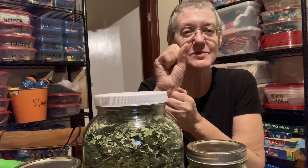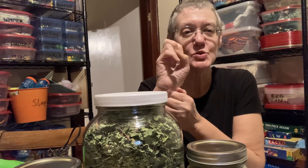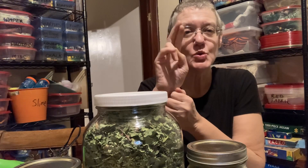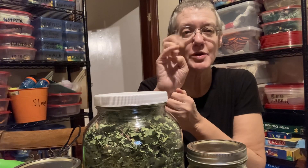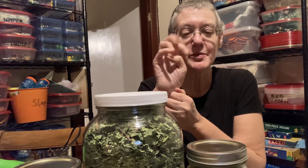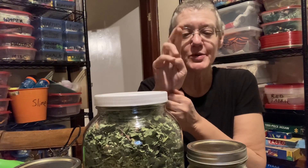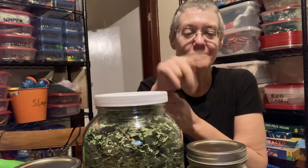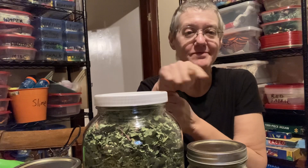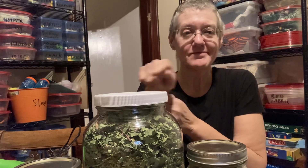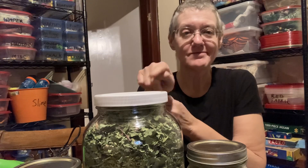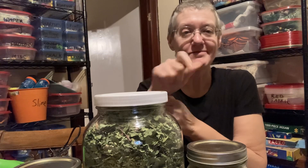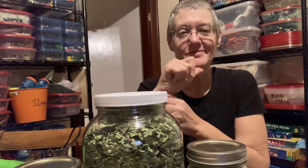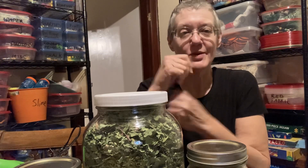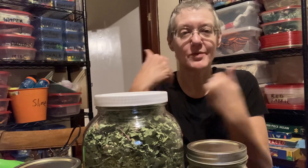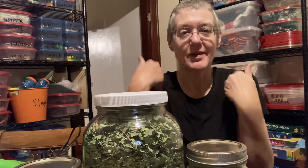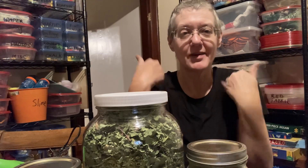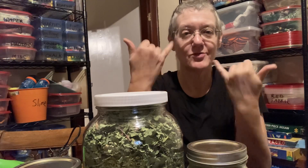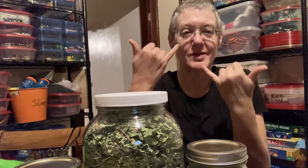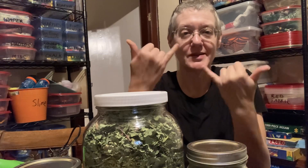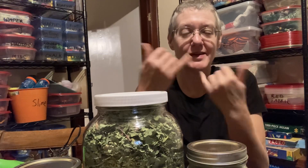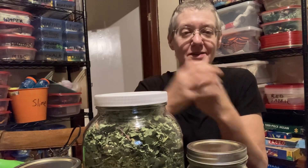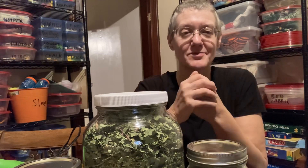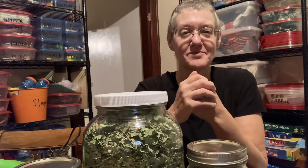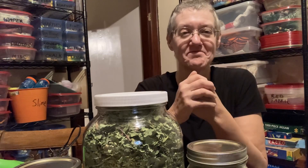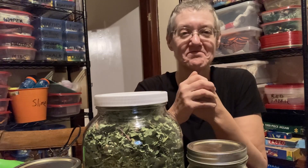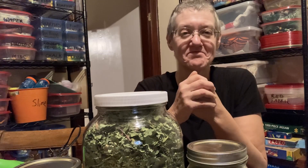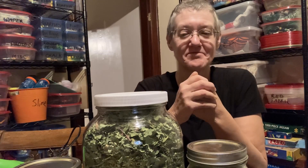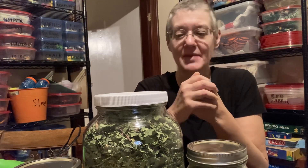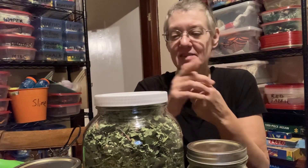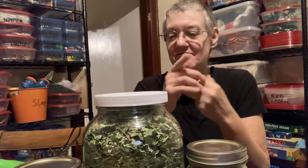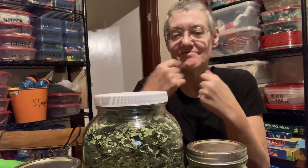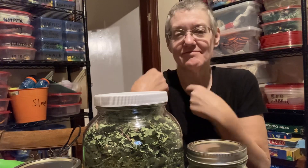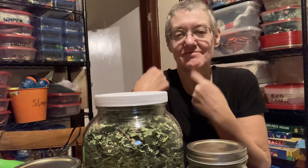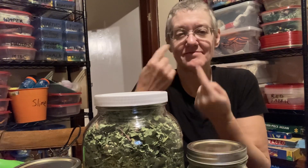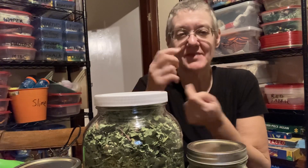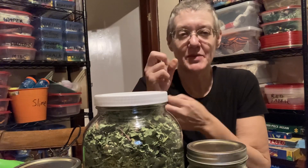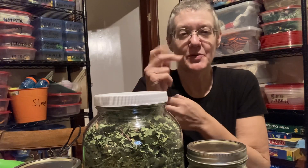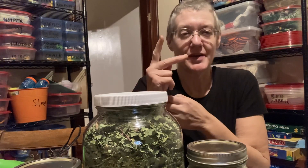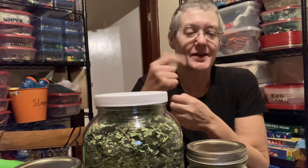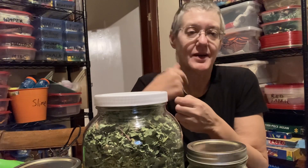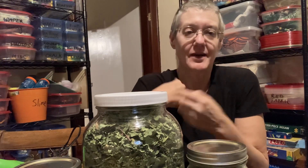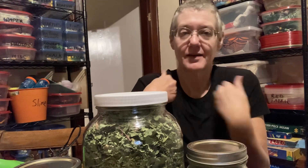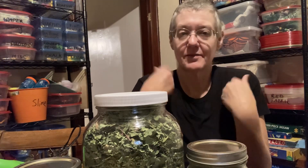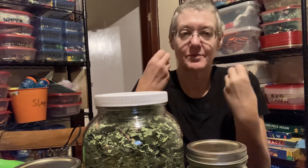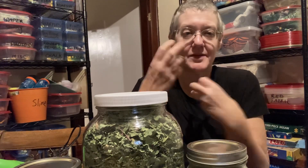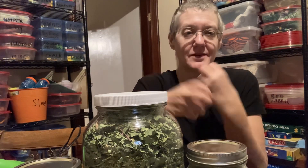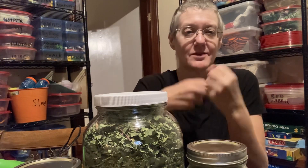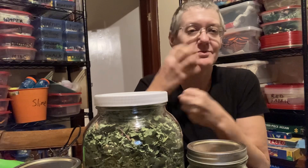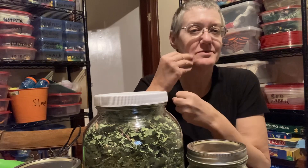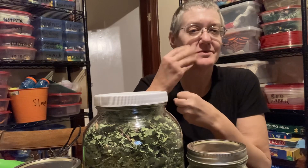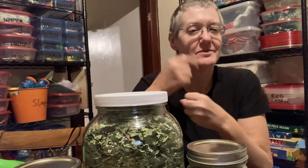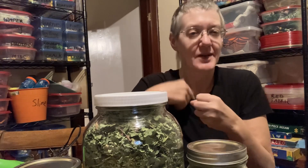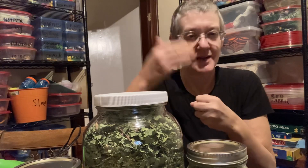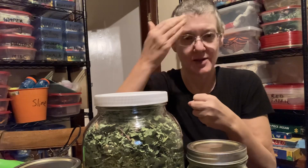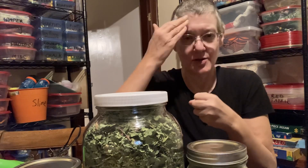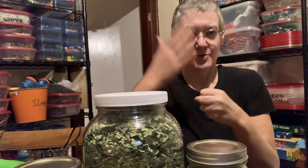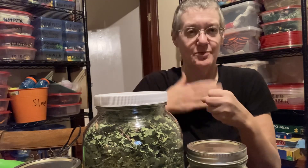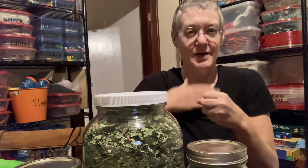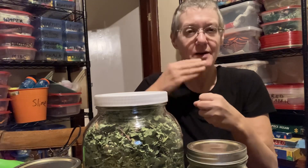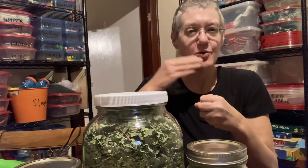packet into the jars. I don't have any in these. I've been doing this for so long. I know my environment